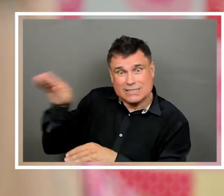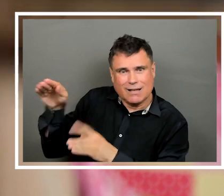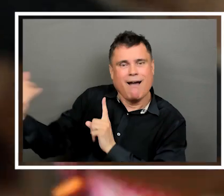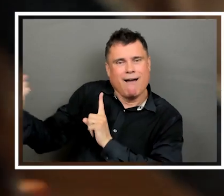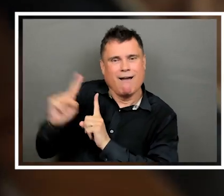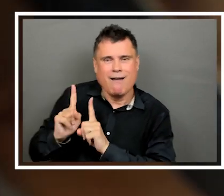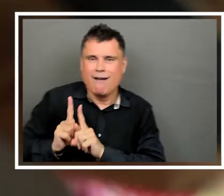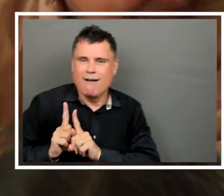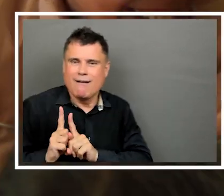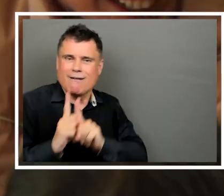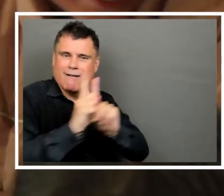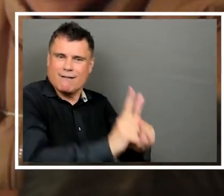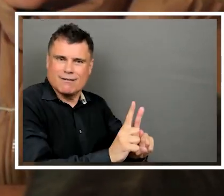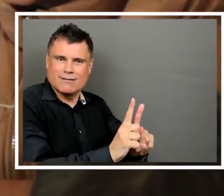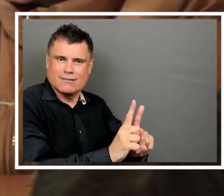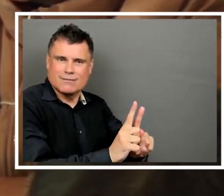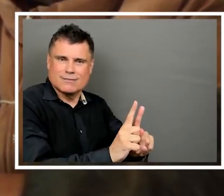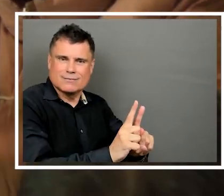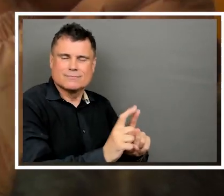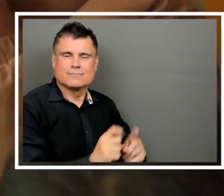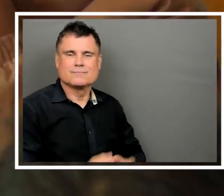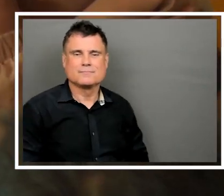a buddy who's going with you.